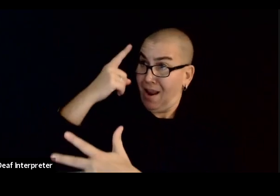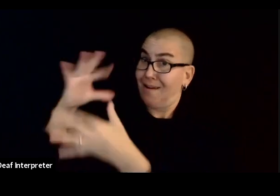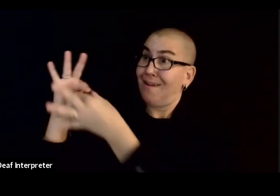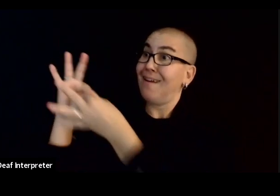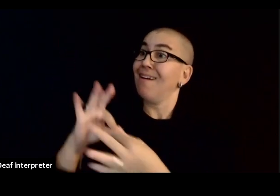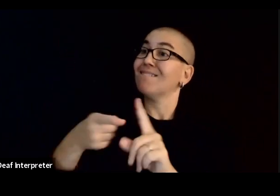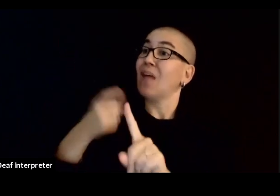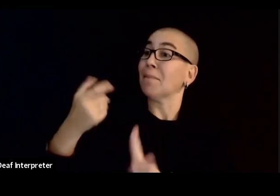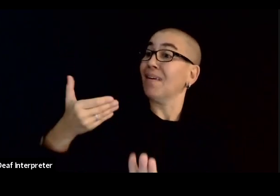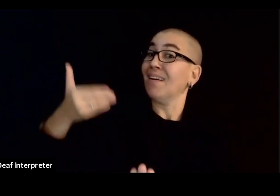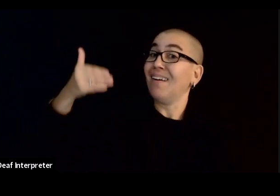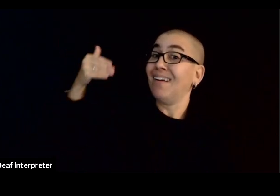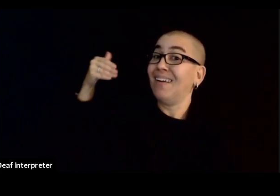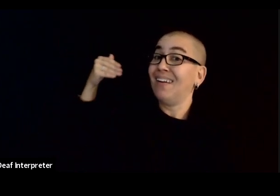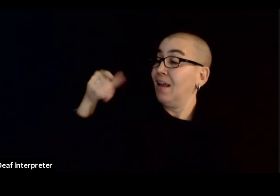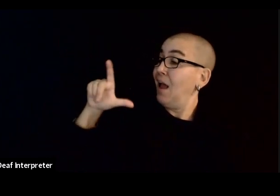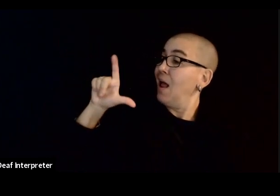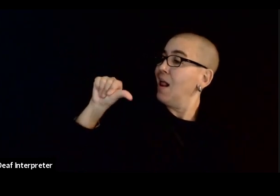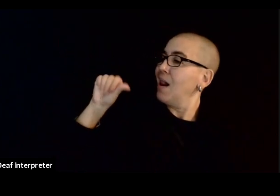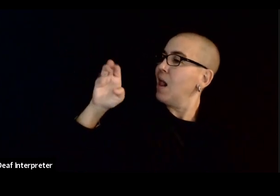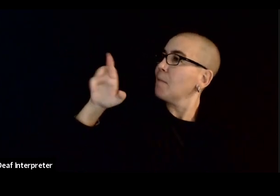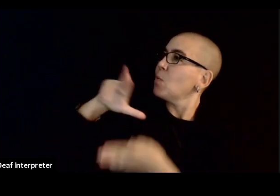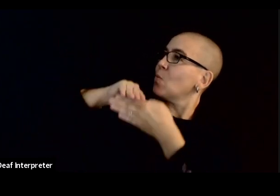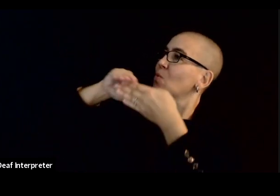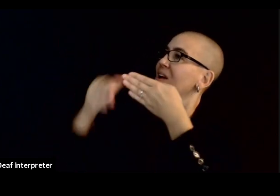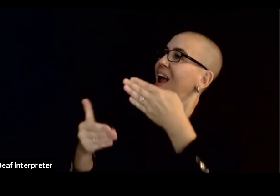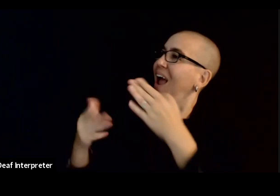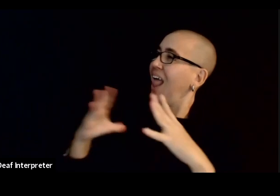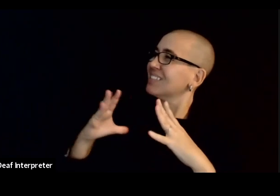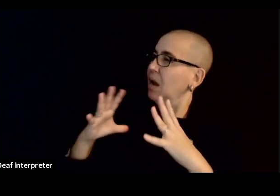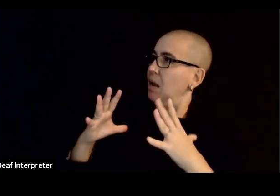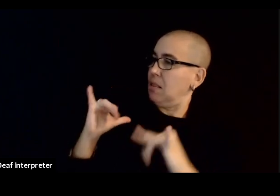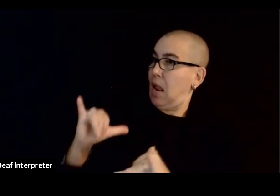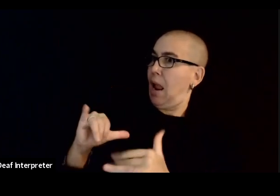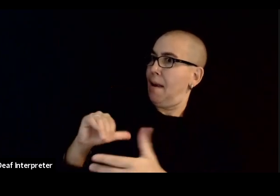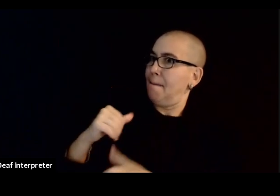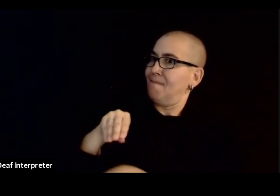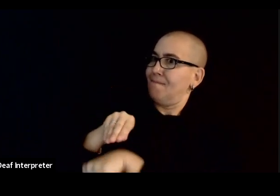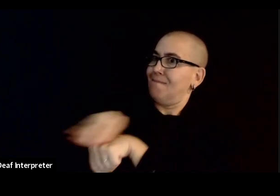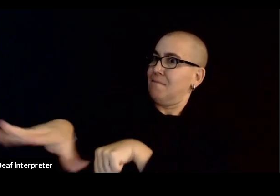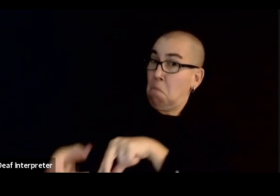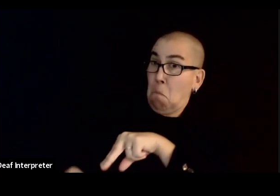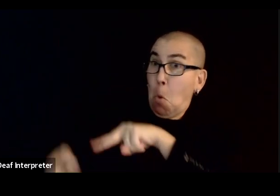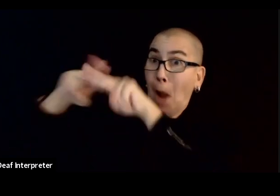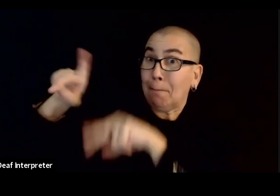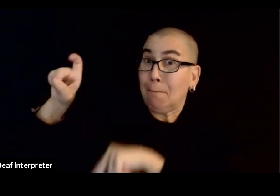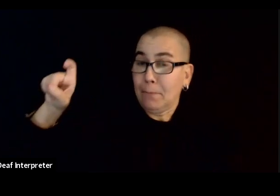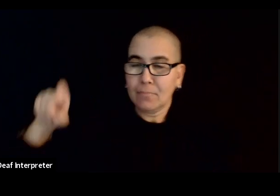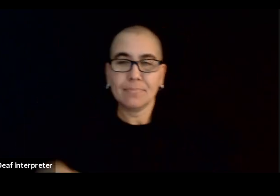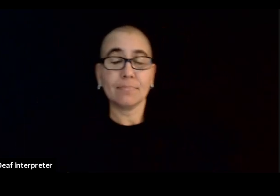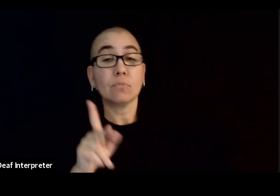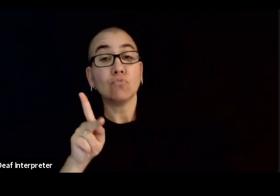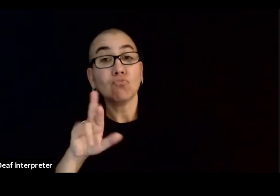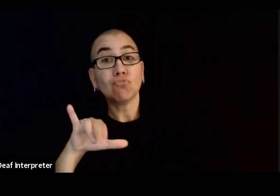Yes. I mean, I think that what we're seeing in terms of our uptick in cases is both a combination